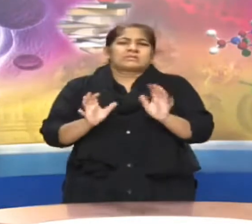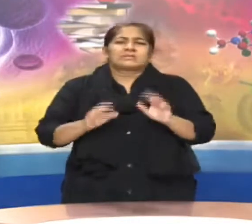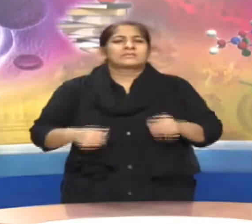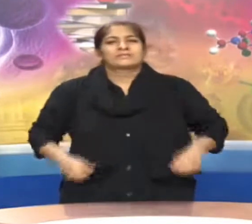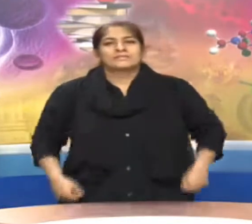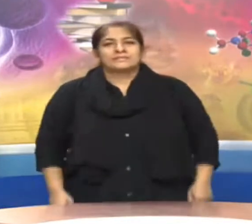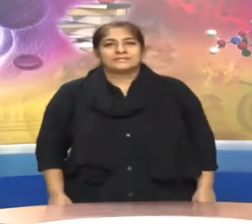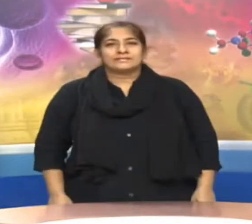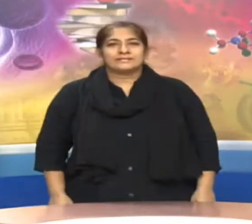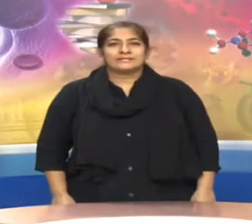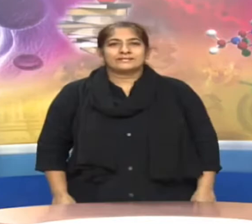Unwillingness.